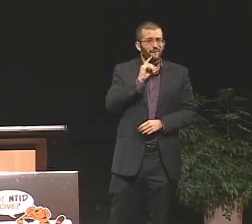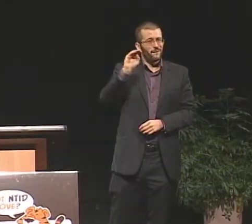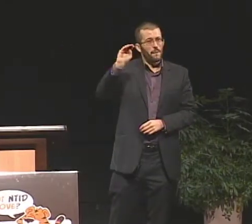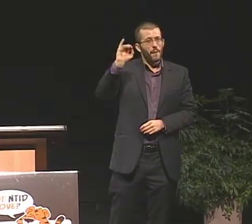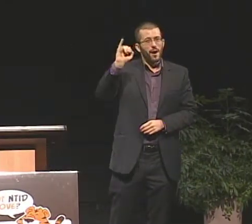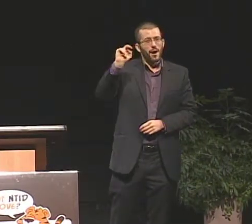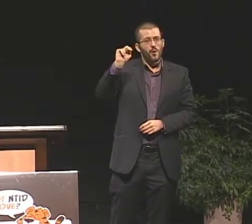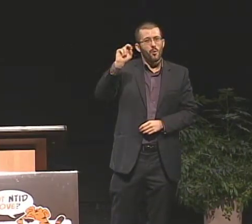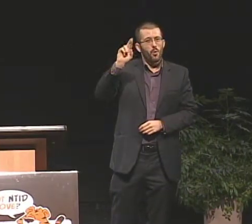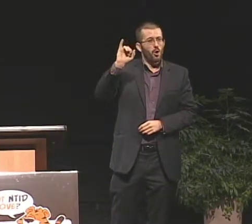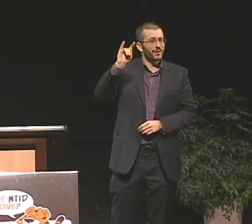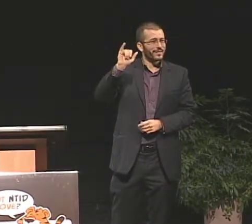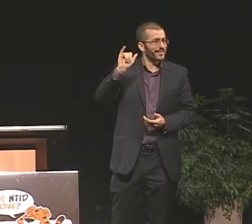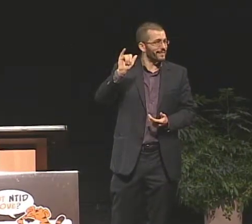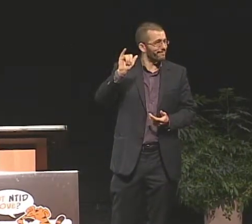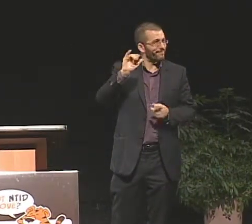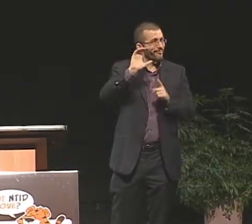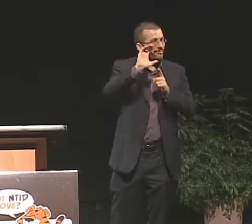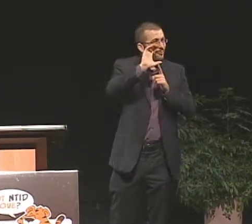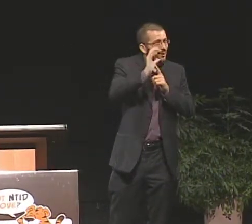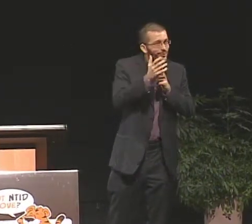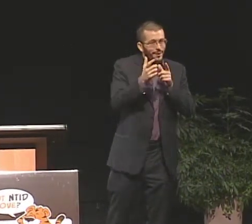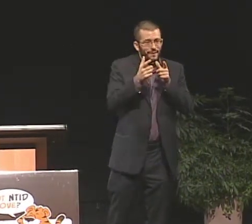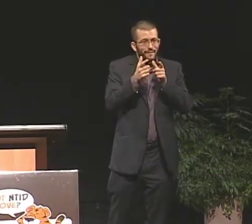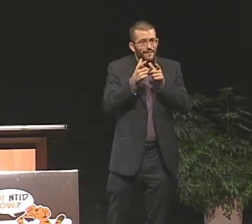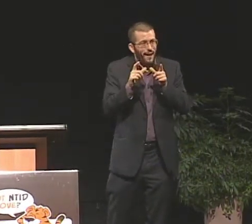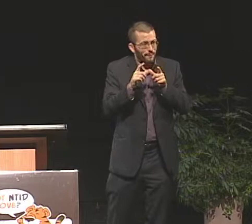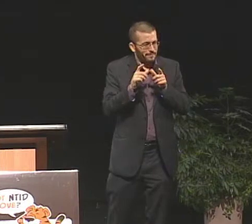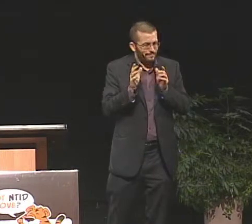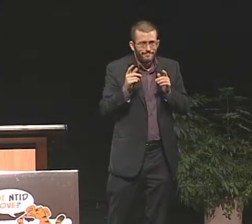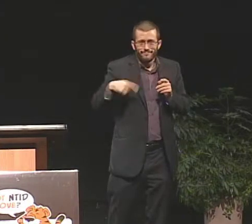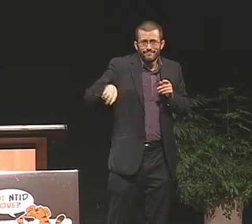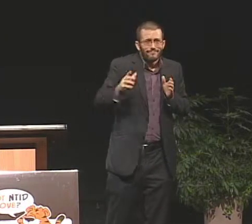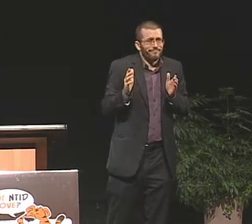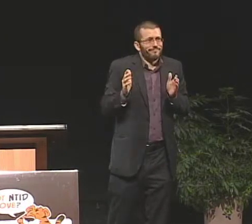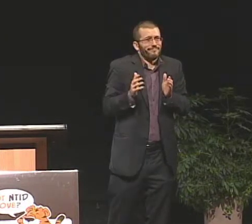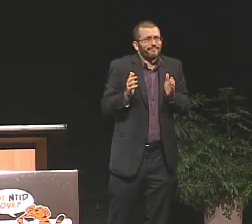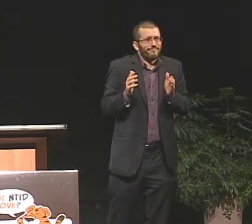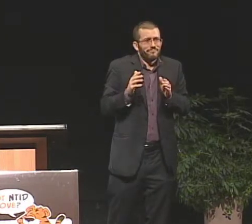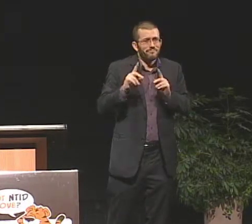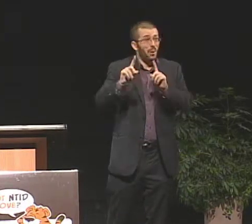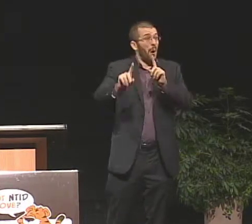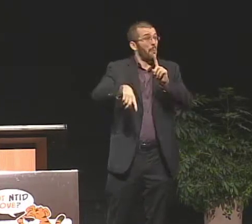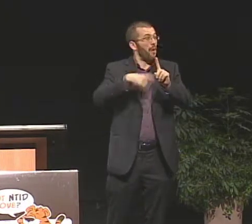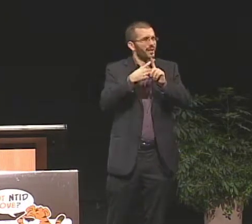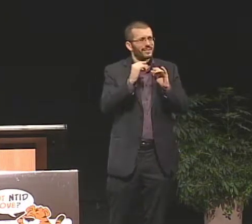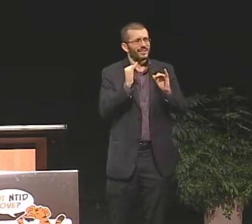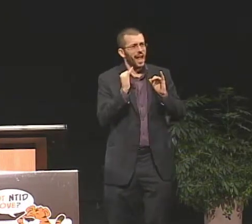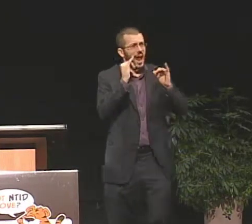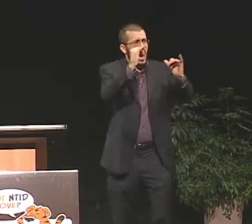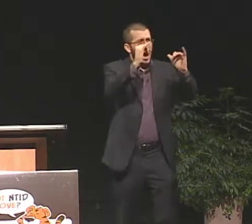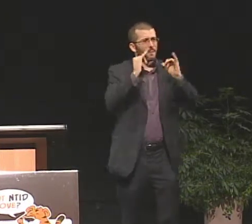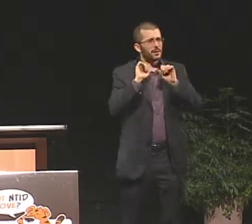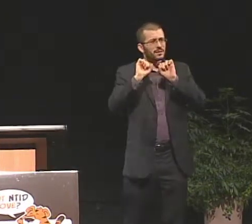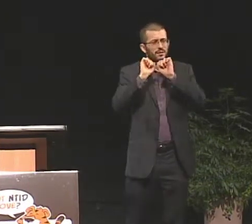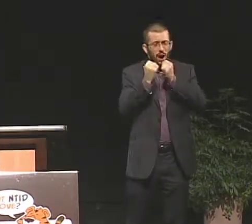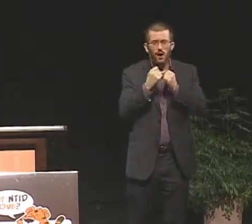We all know that we're a minority culture, a linguistic minority culture, a small one. But